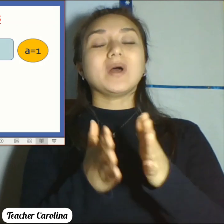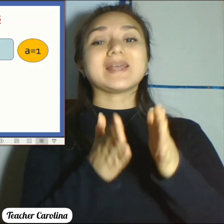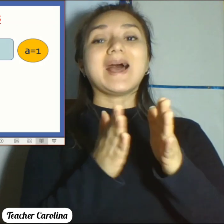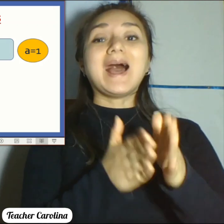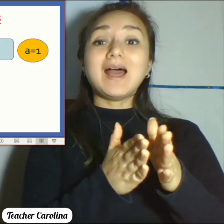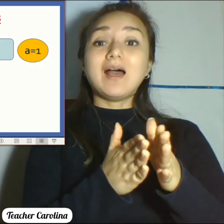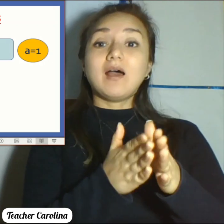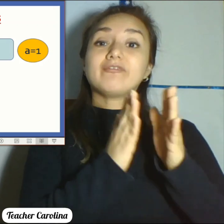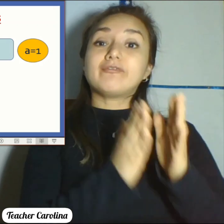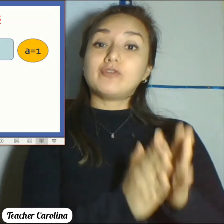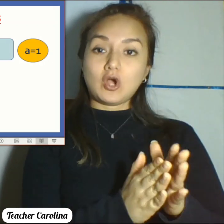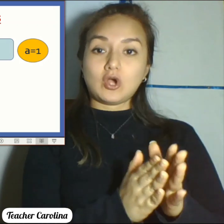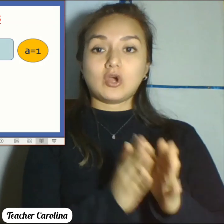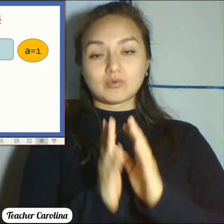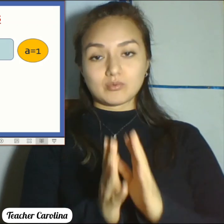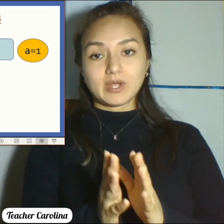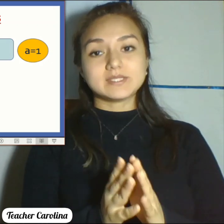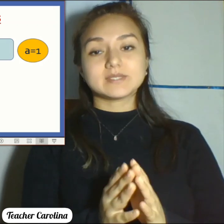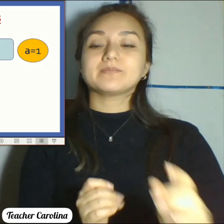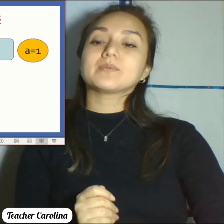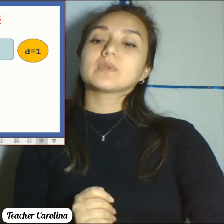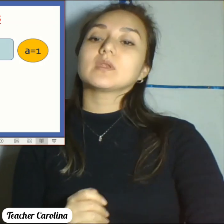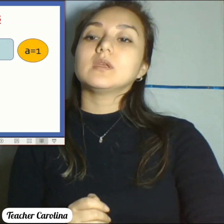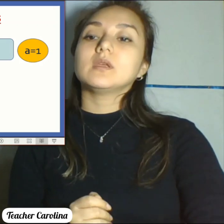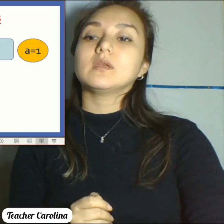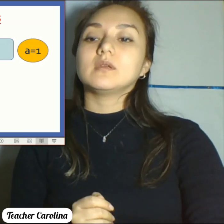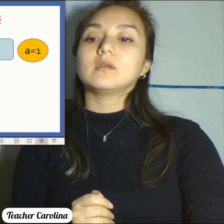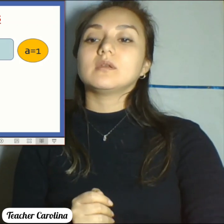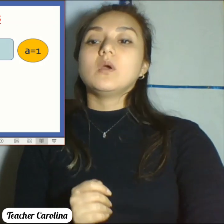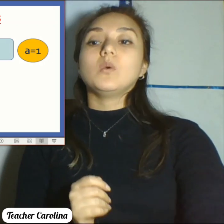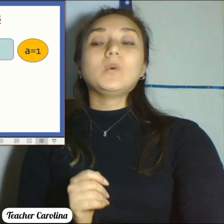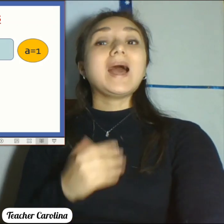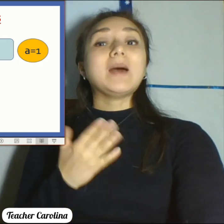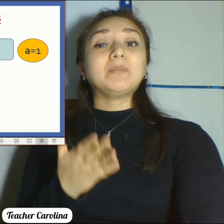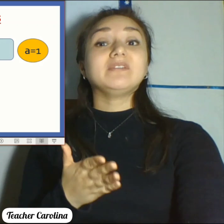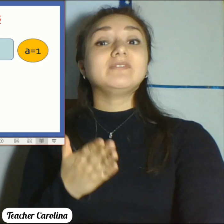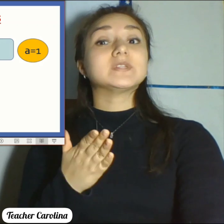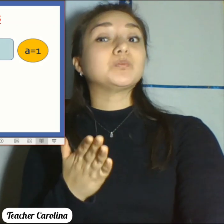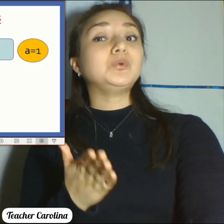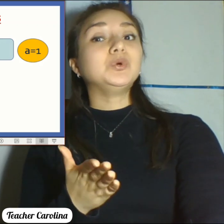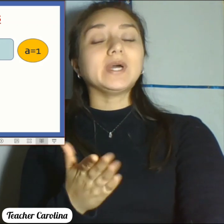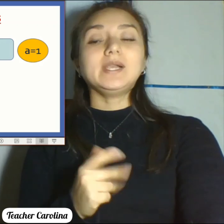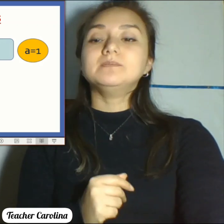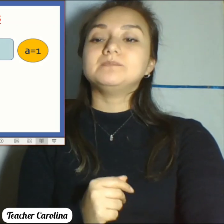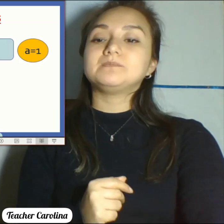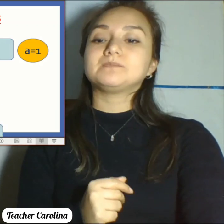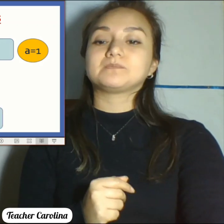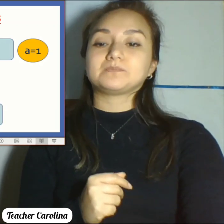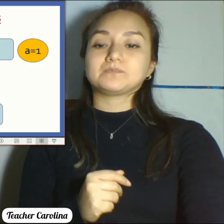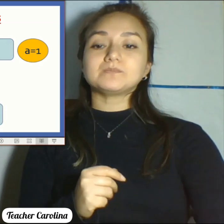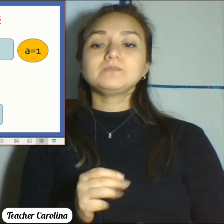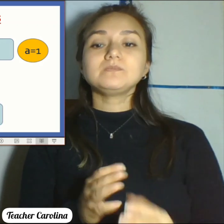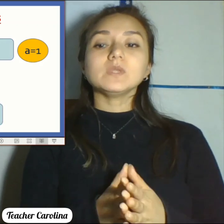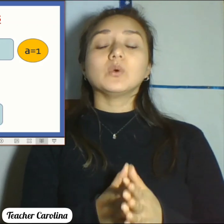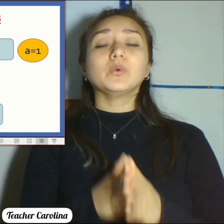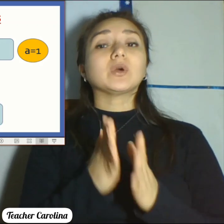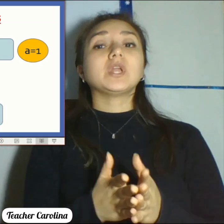a frog, right? What happens if it's plural? We are going to